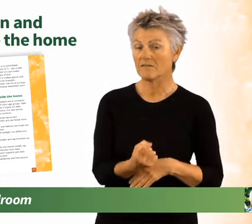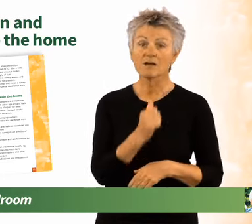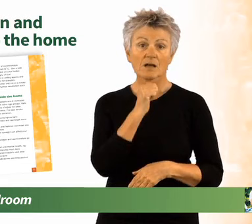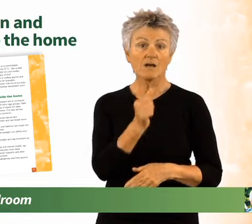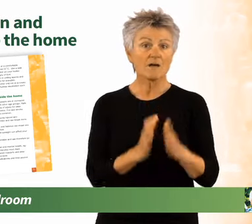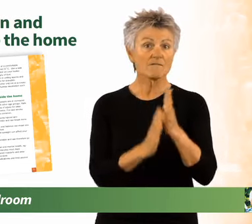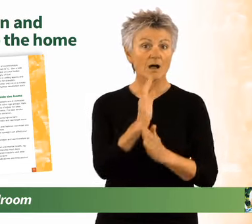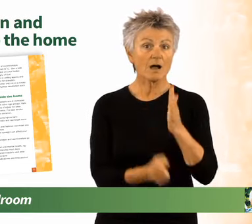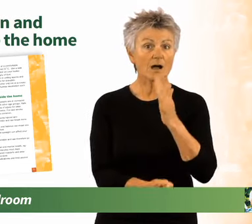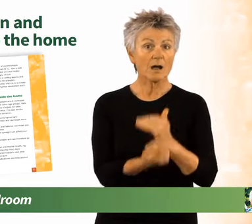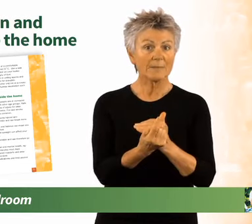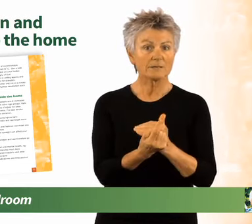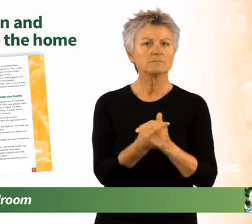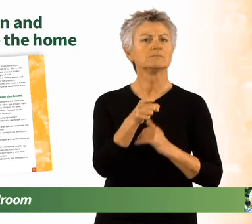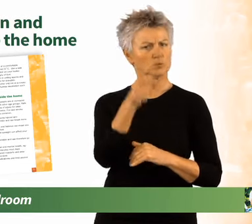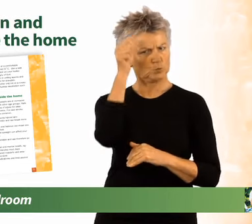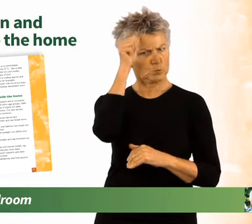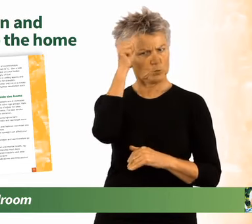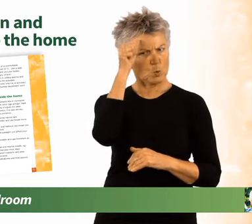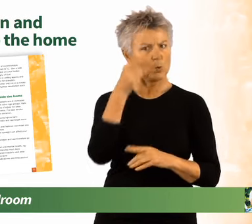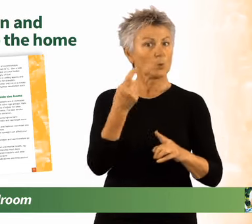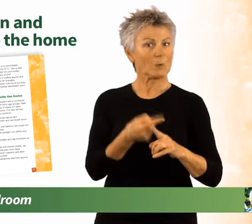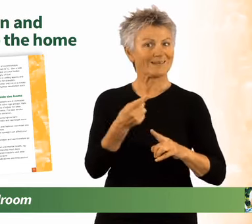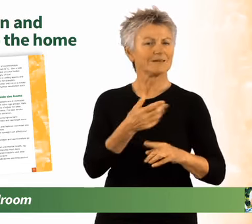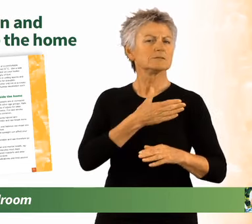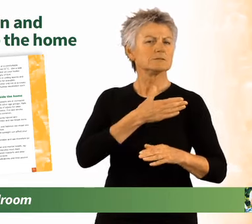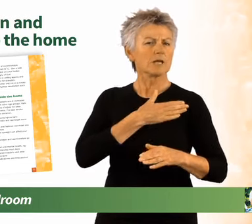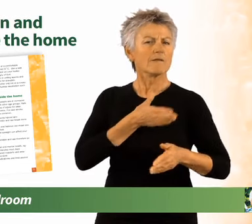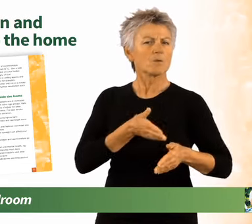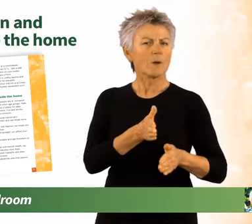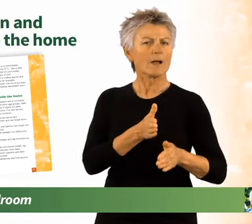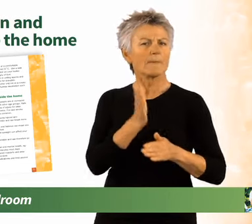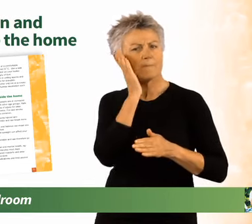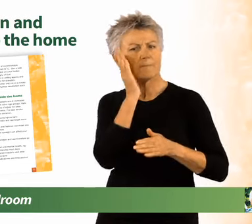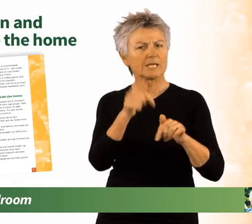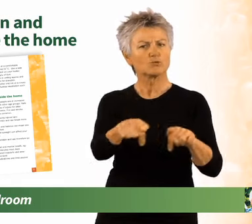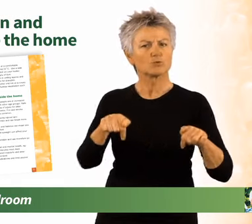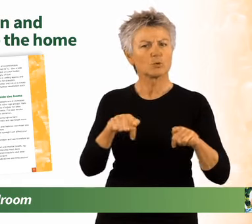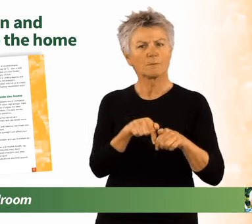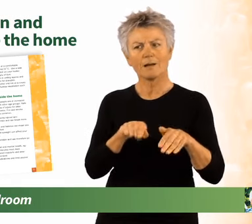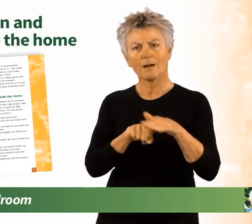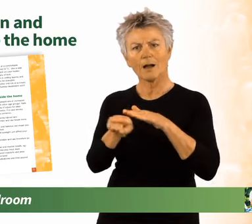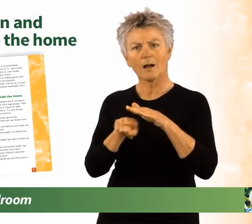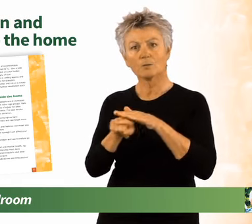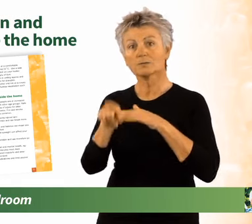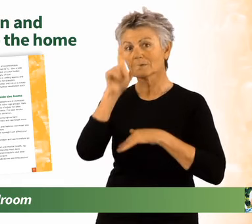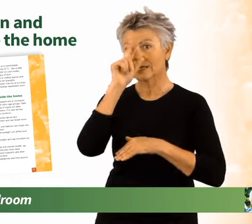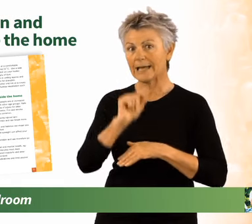In the bedroom, make sure that you have a quick, safe exit from your bedroom in case of